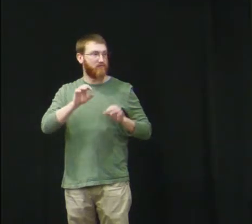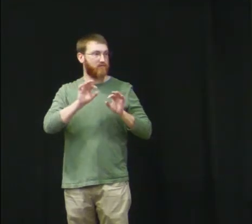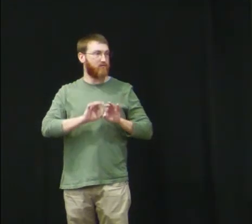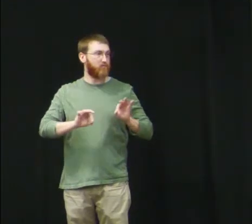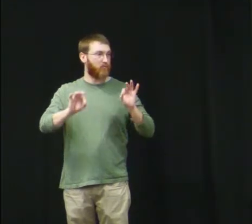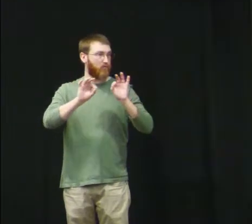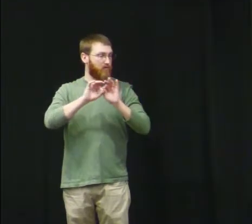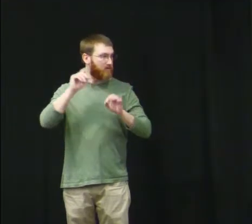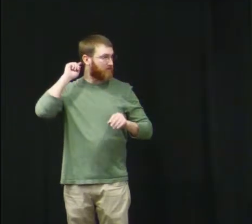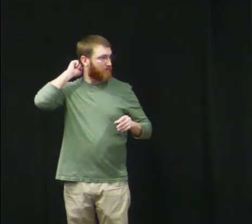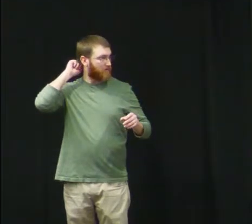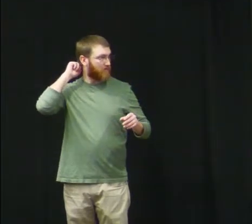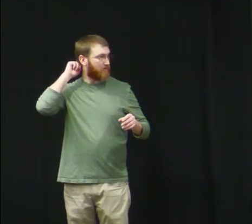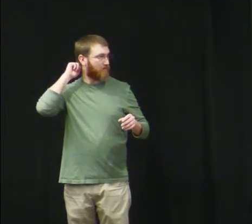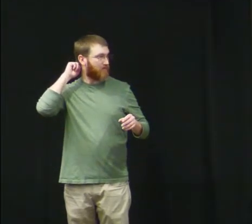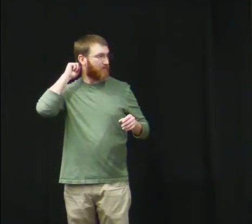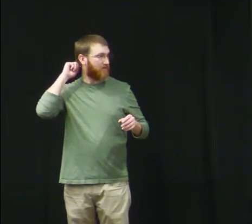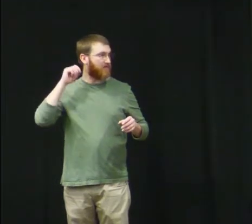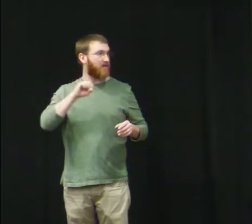to have that. That's right.